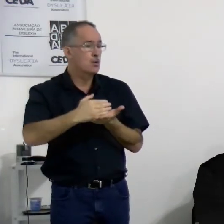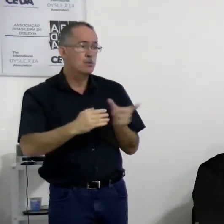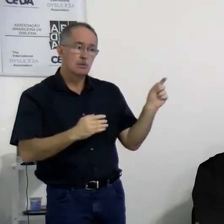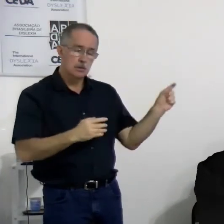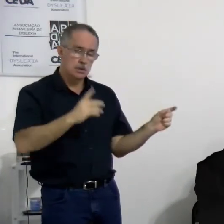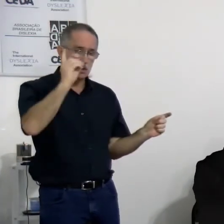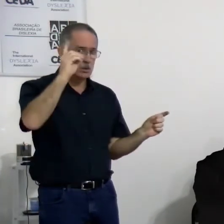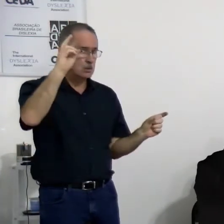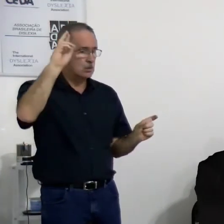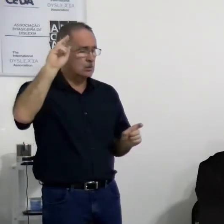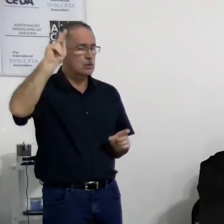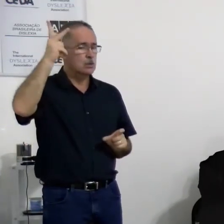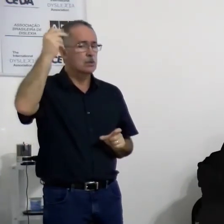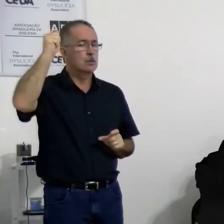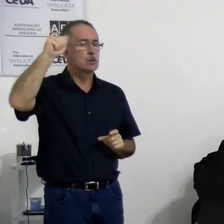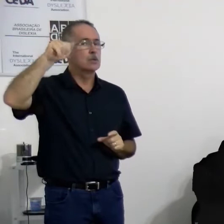Haynes.